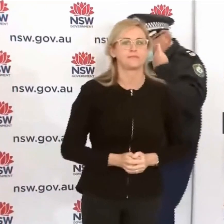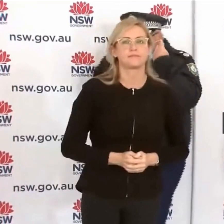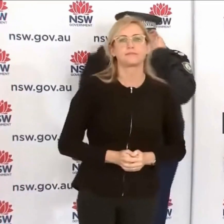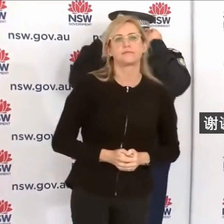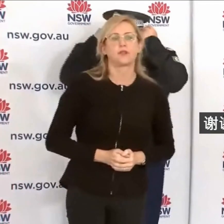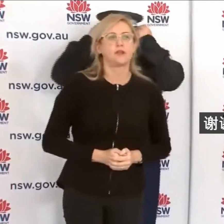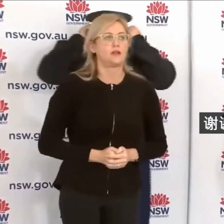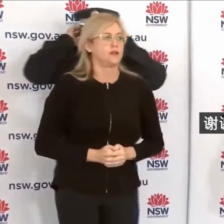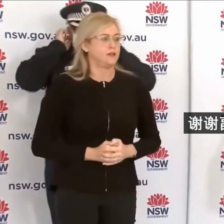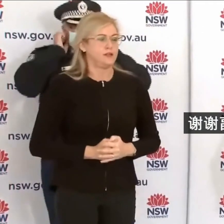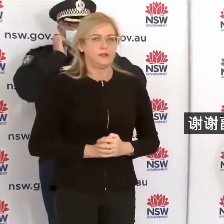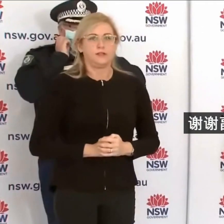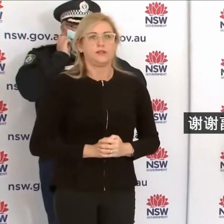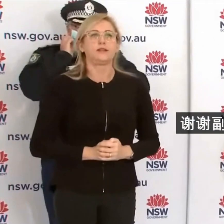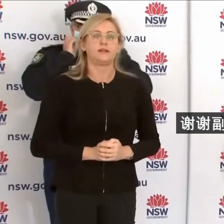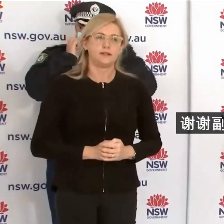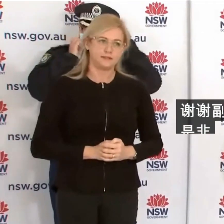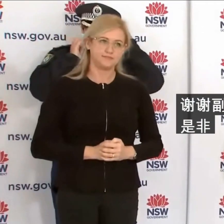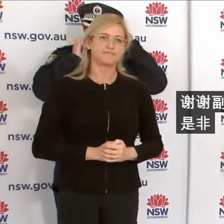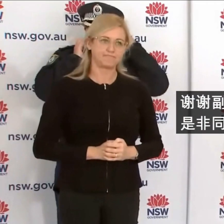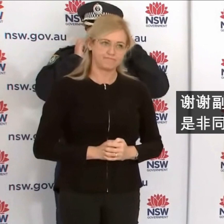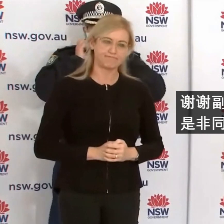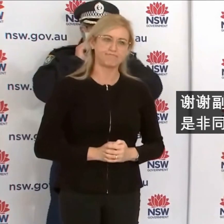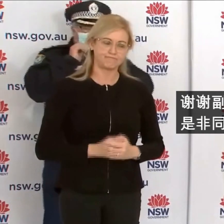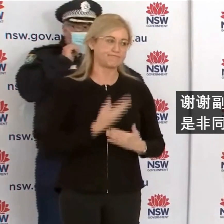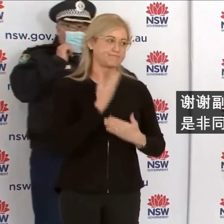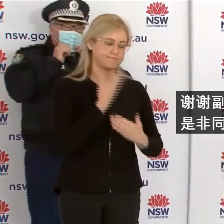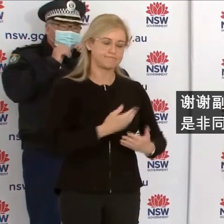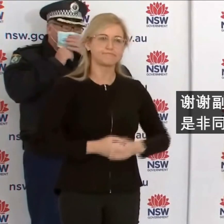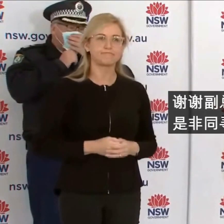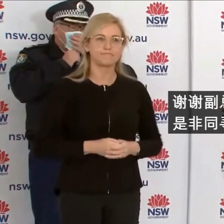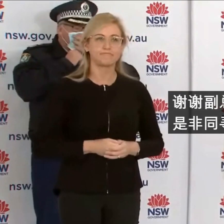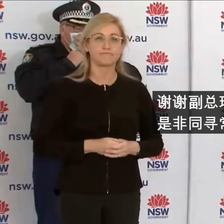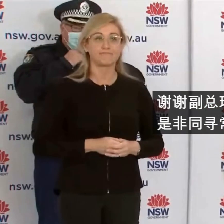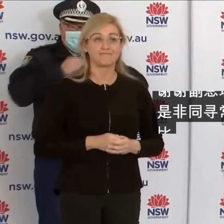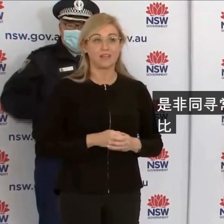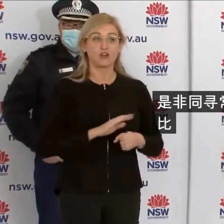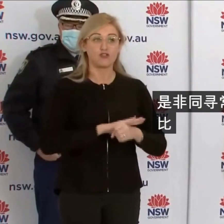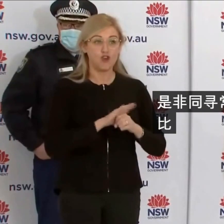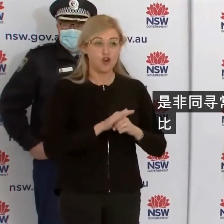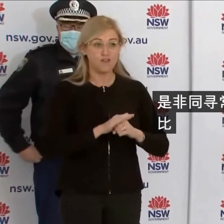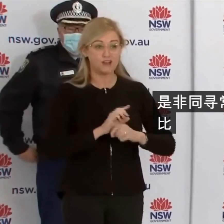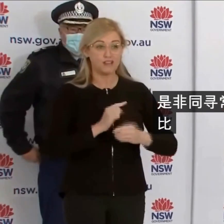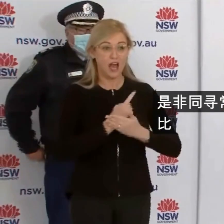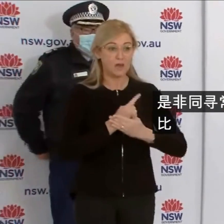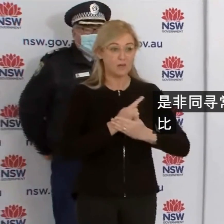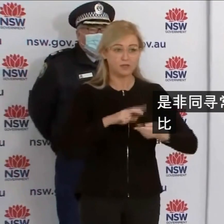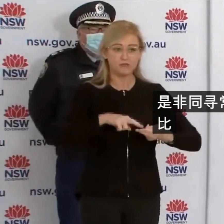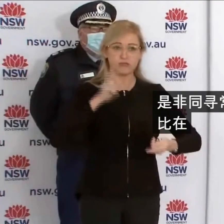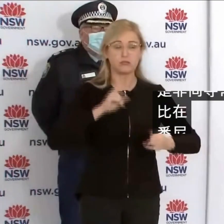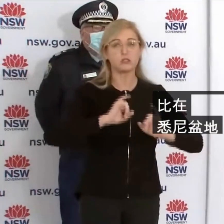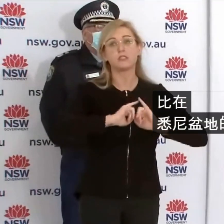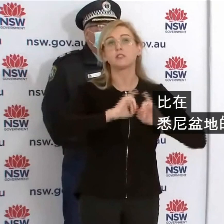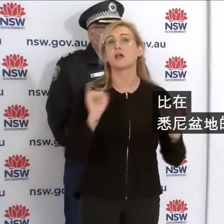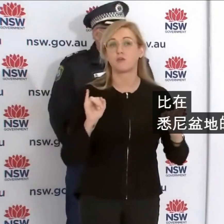Thank you, Premier. Deputy. The crisis is extraordinary and no more than in some of those focus areas